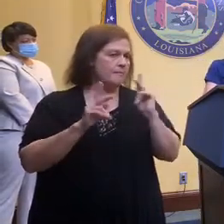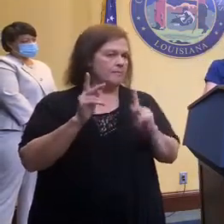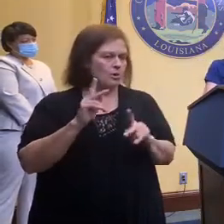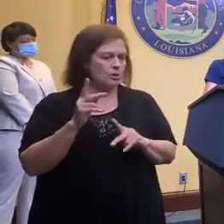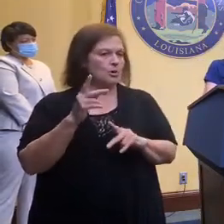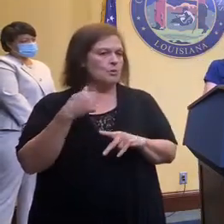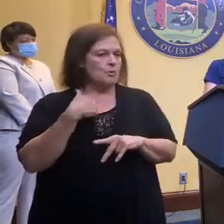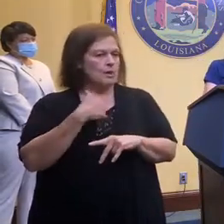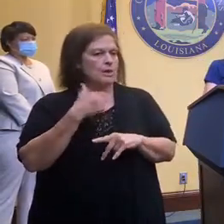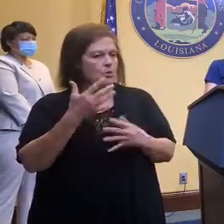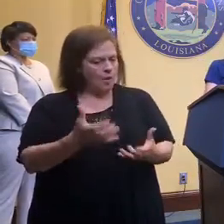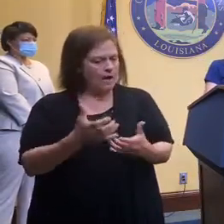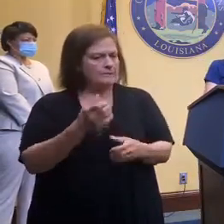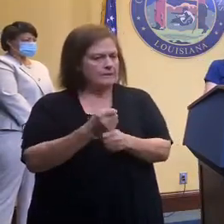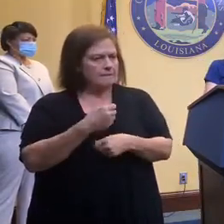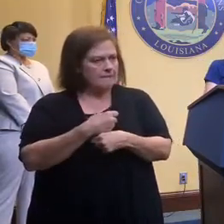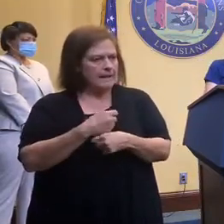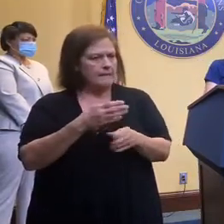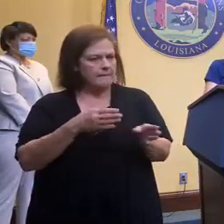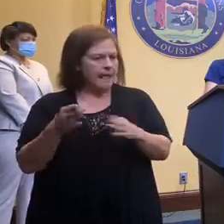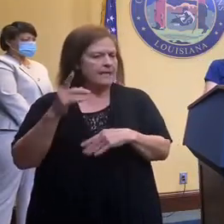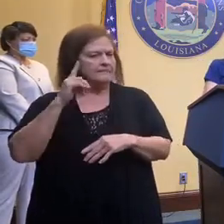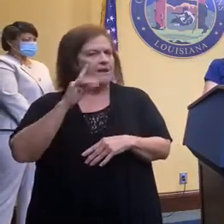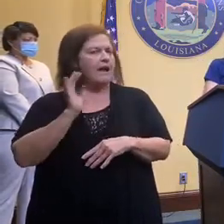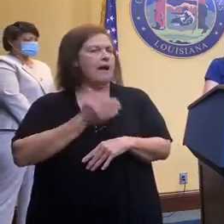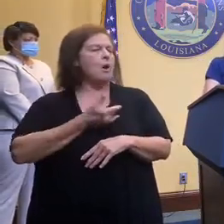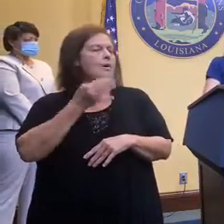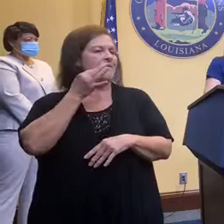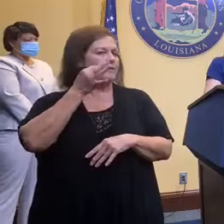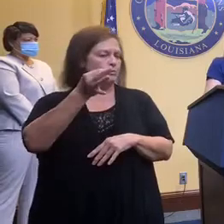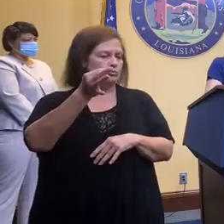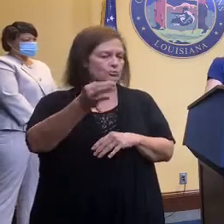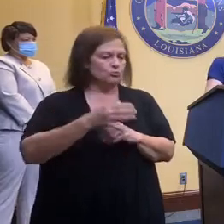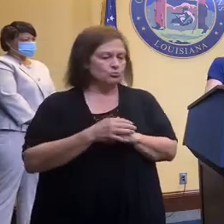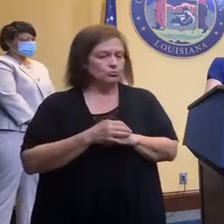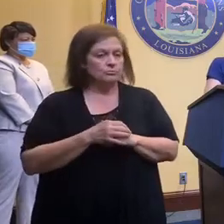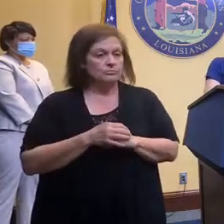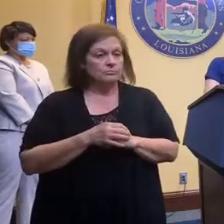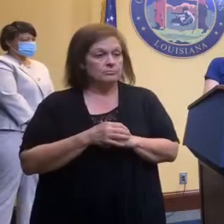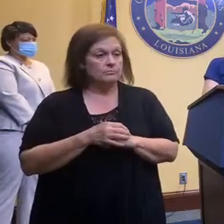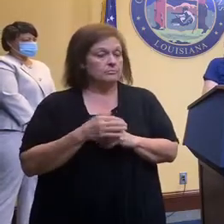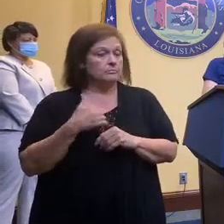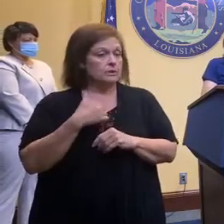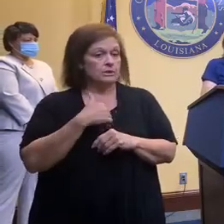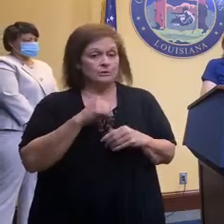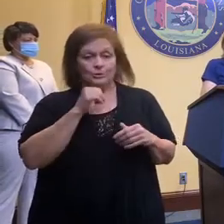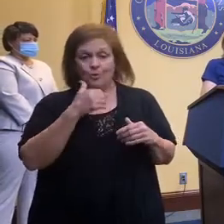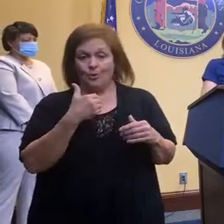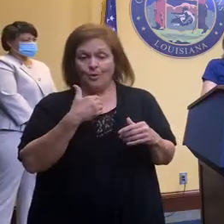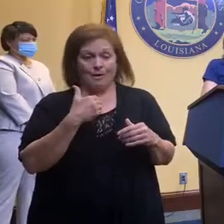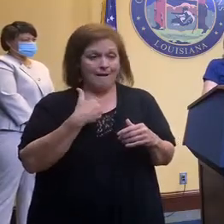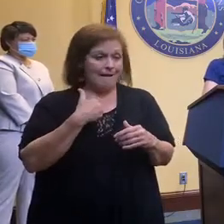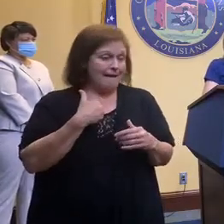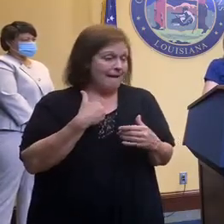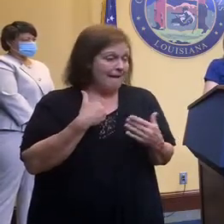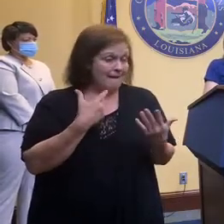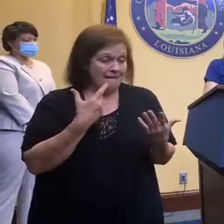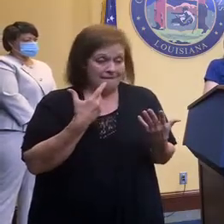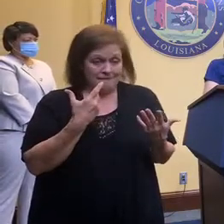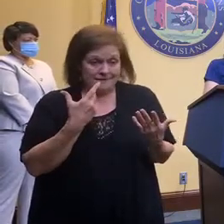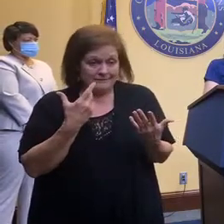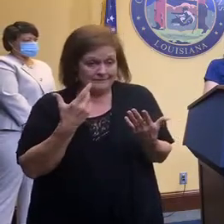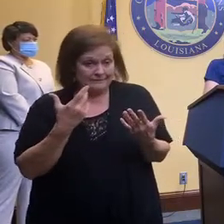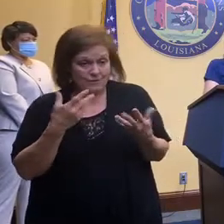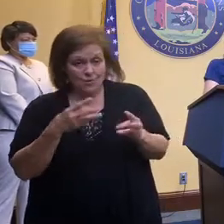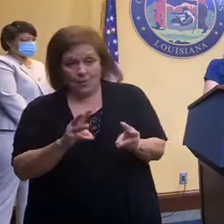real time and be able to make plans for the future. That being said, we do not have a resolution to the supply shortages that we